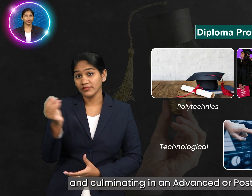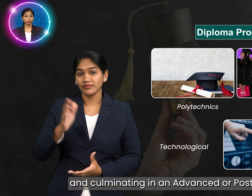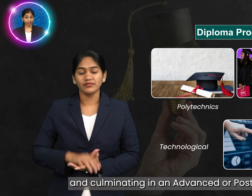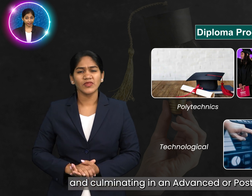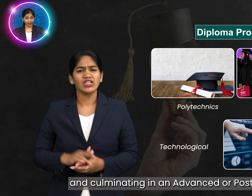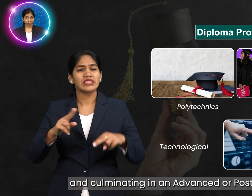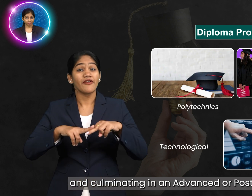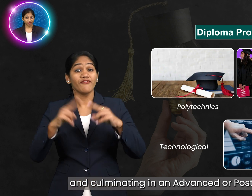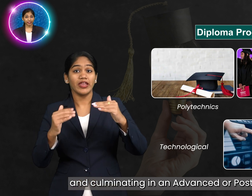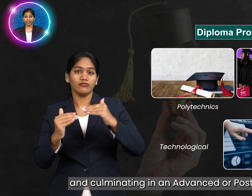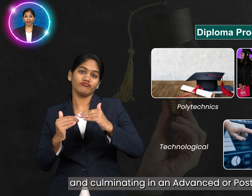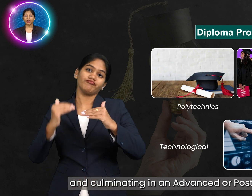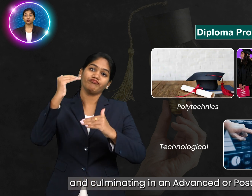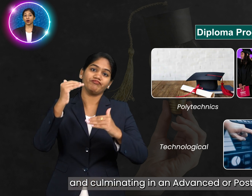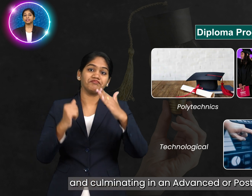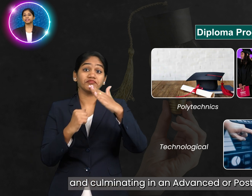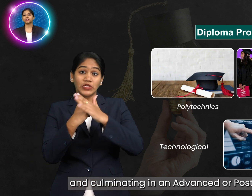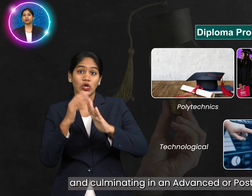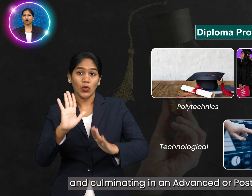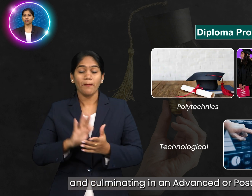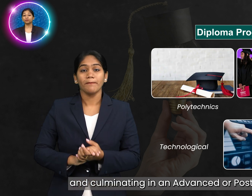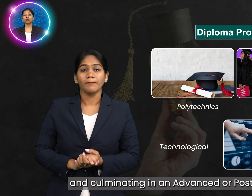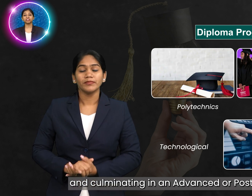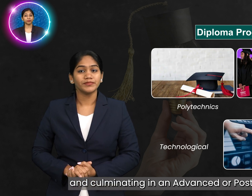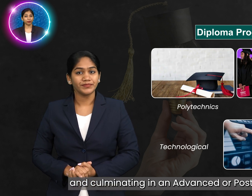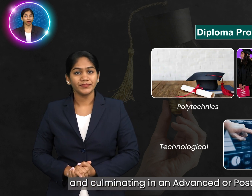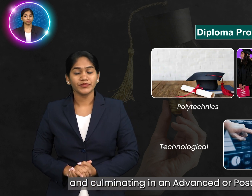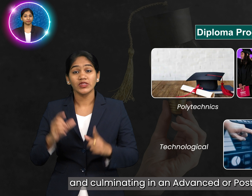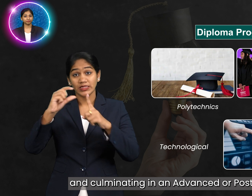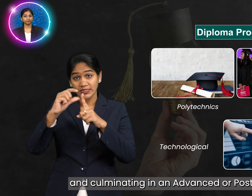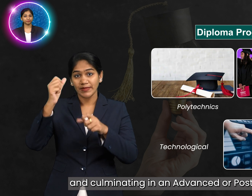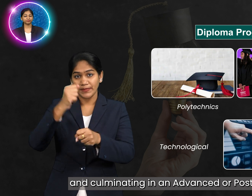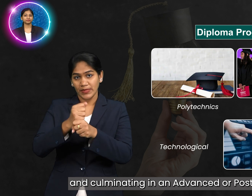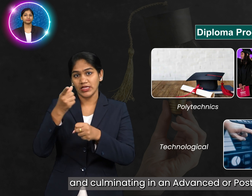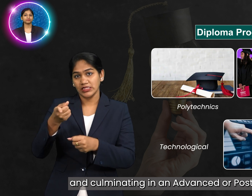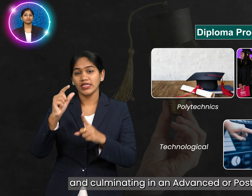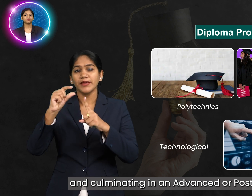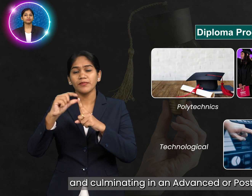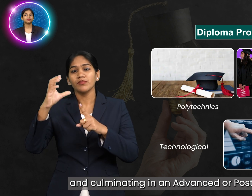and culminating in an advanced or post-diploma.